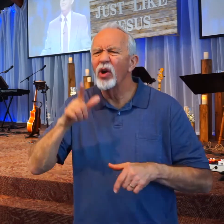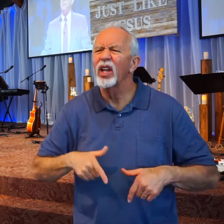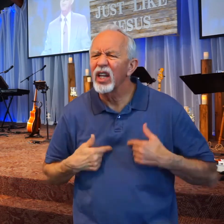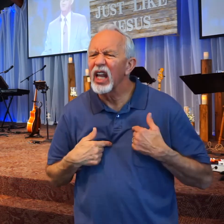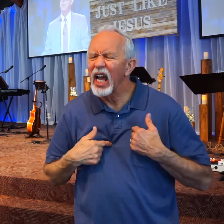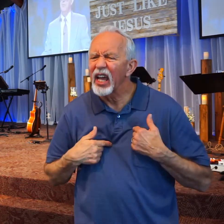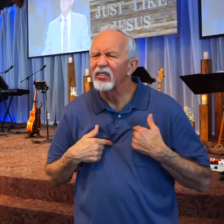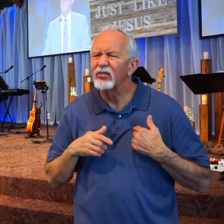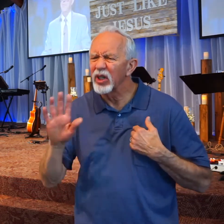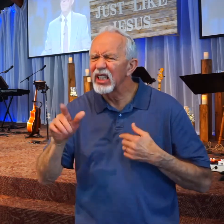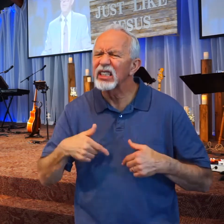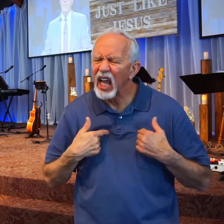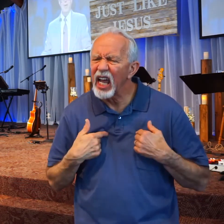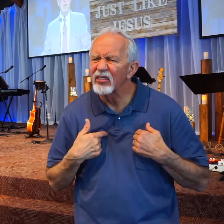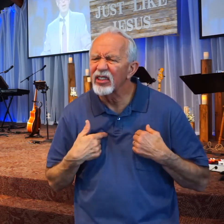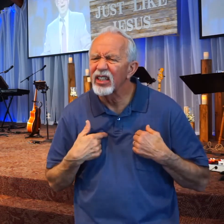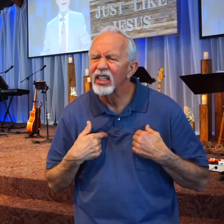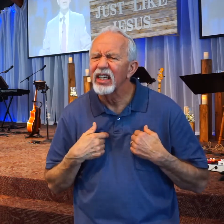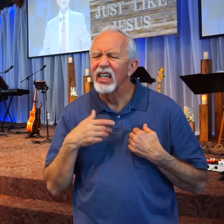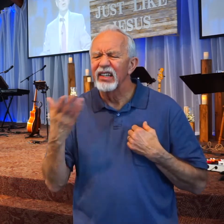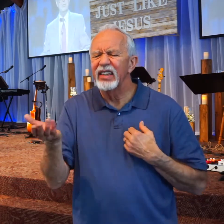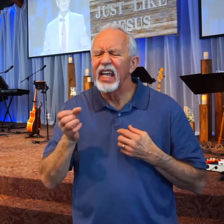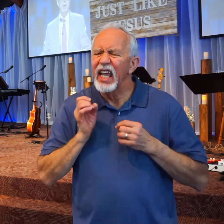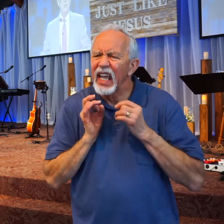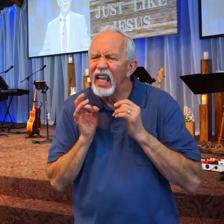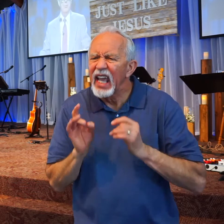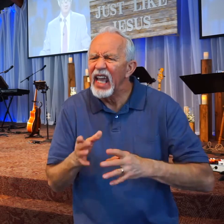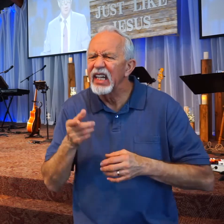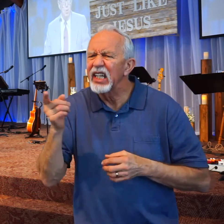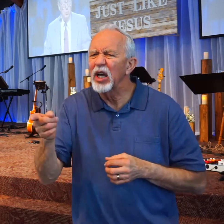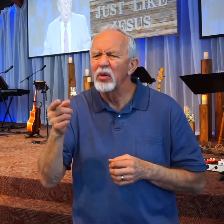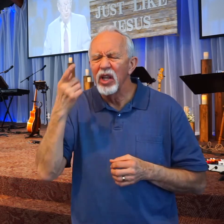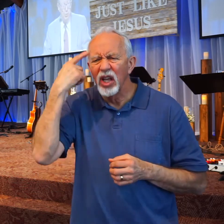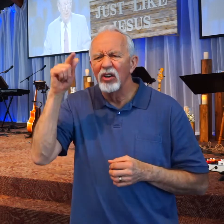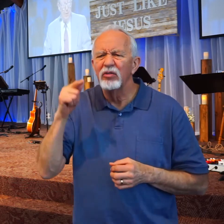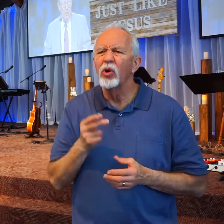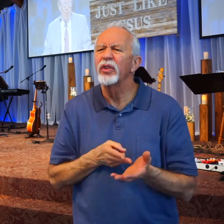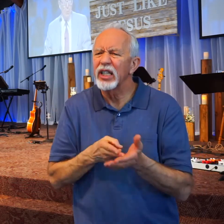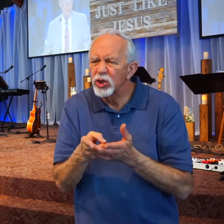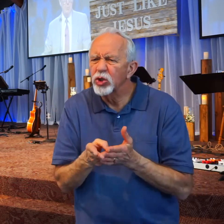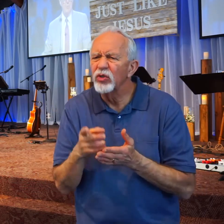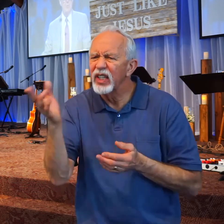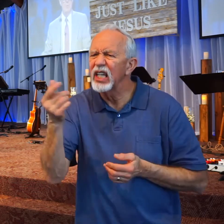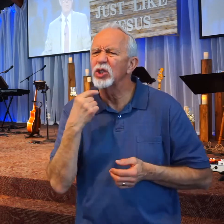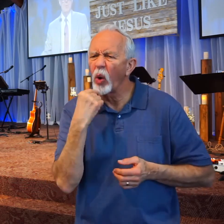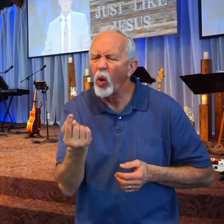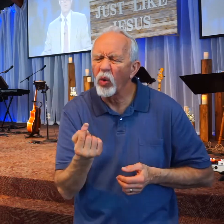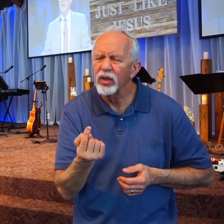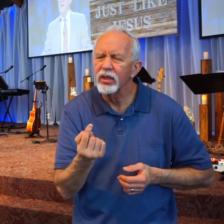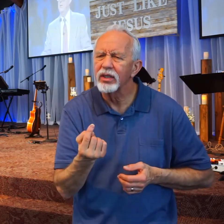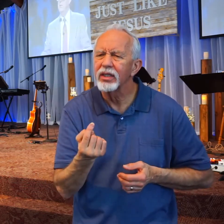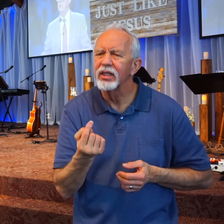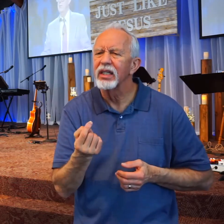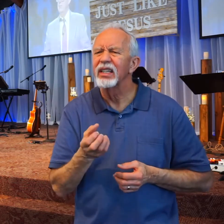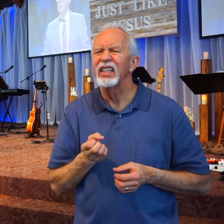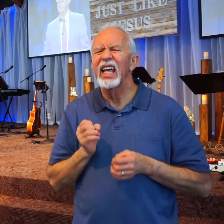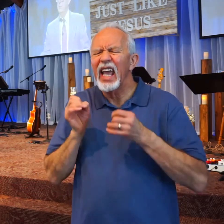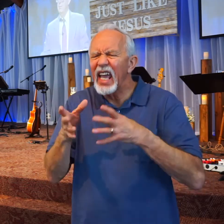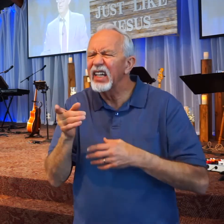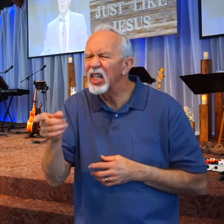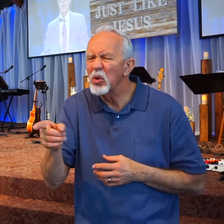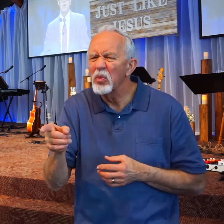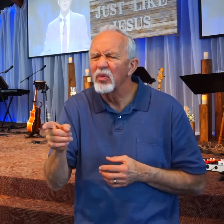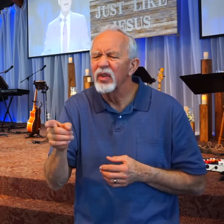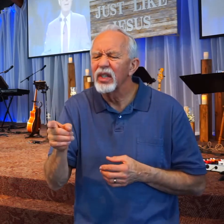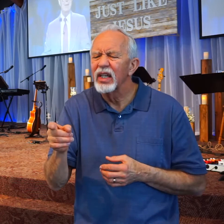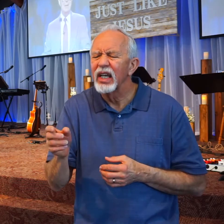he lived, and they hated him for the truth that he told. They hated him,